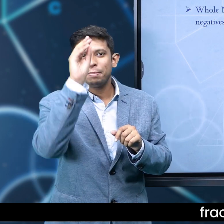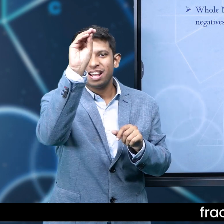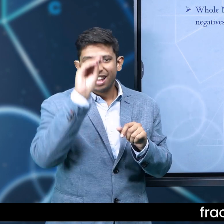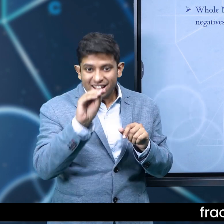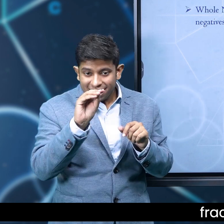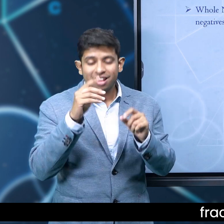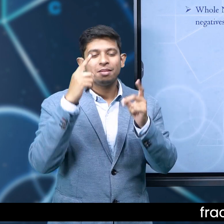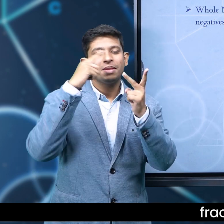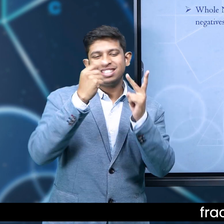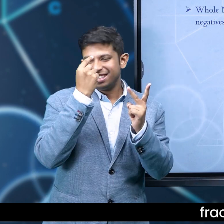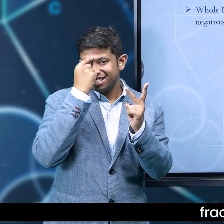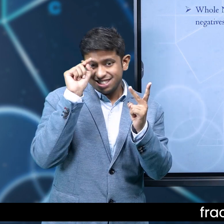negatives.